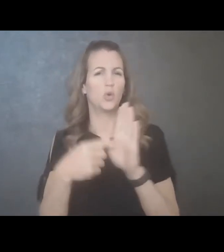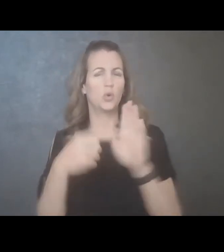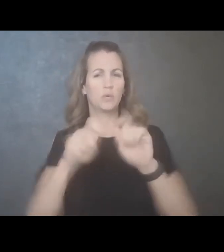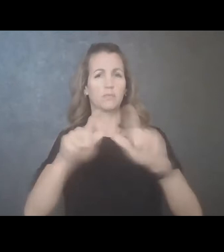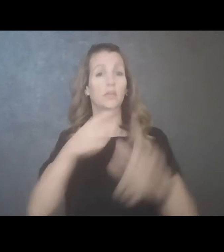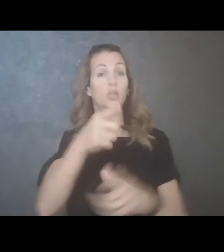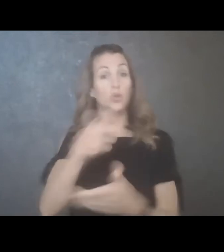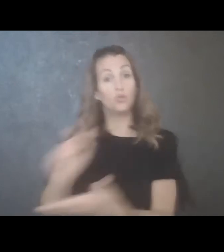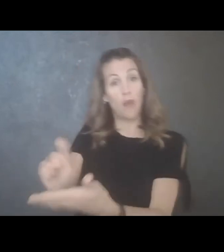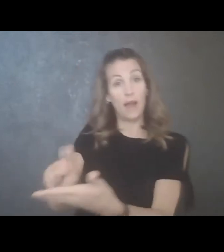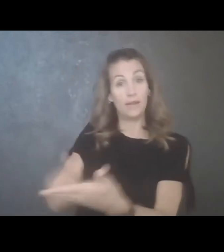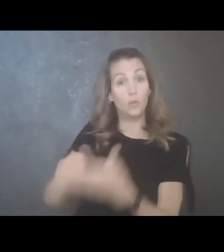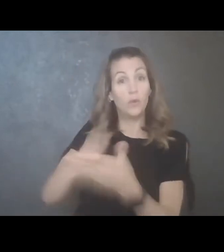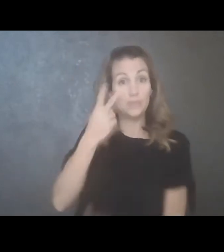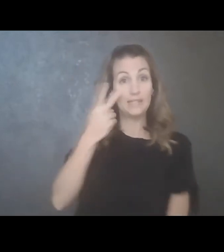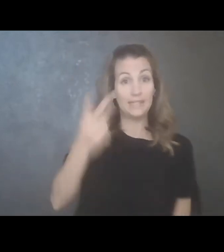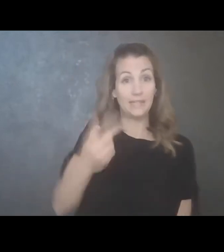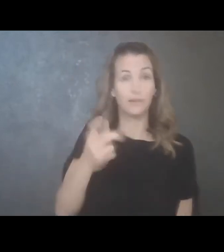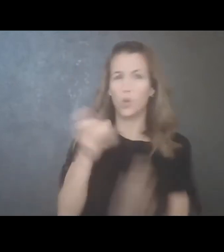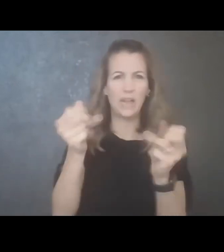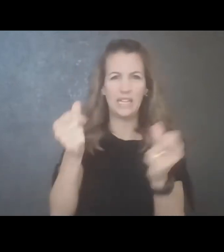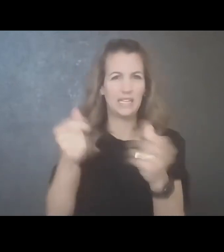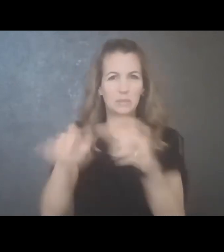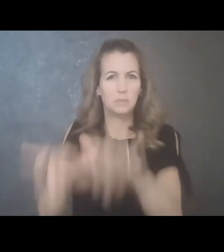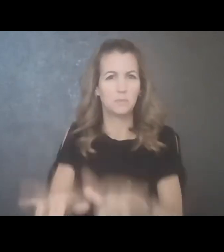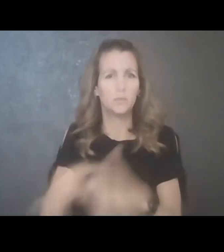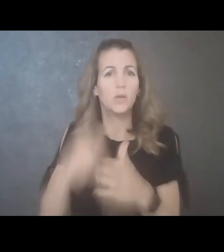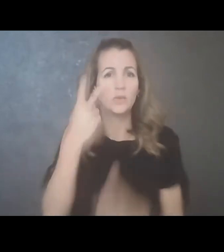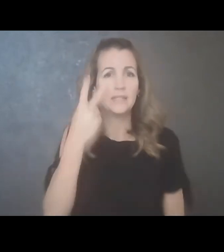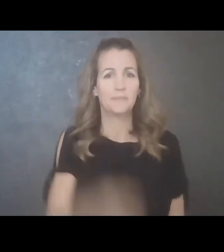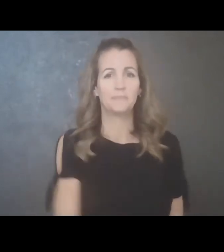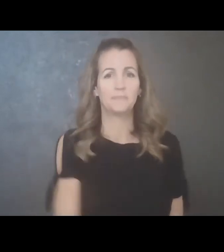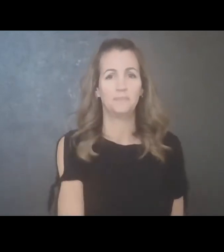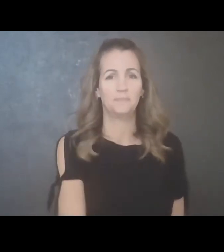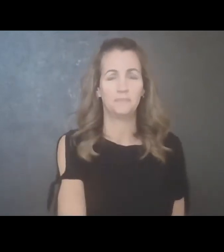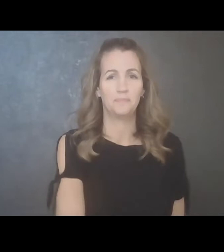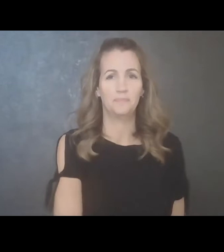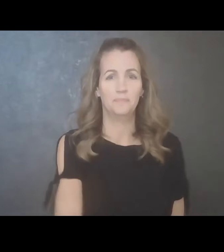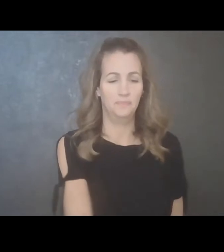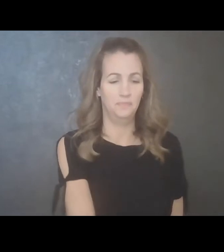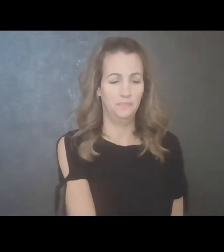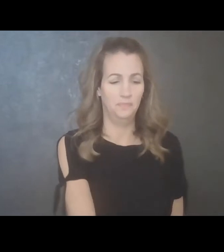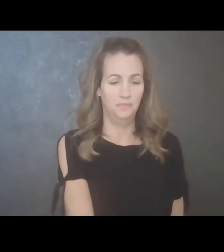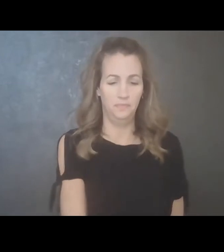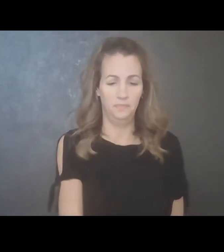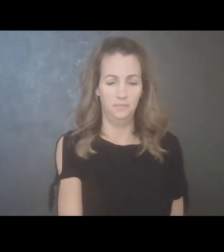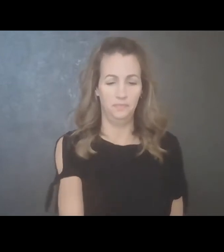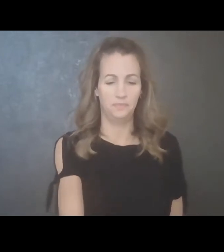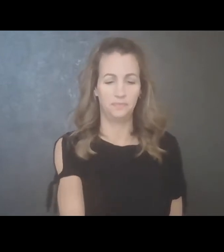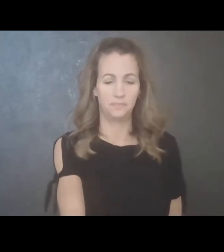here. Quickly write if you see something and what it is that you see.